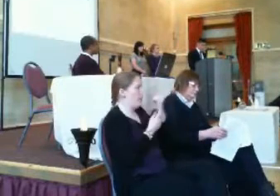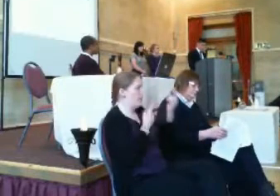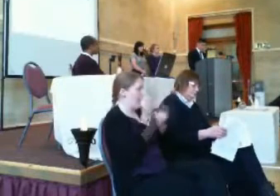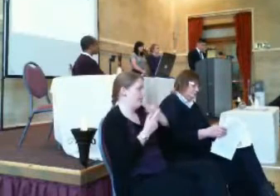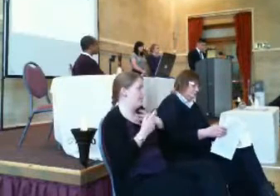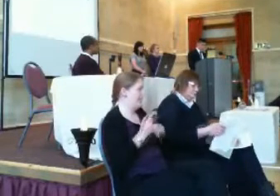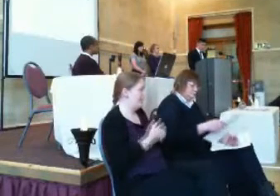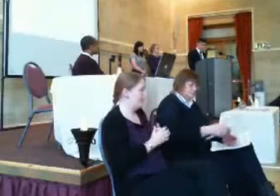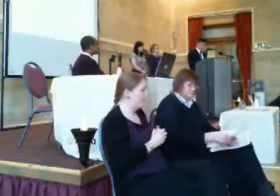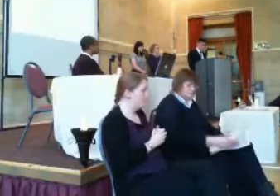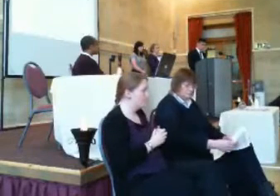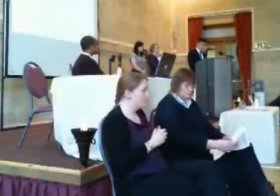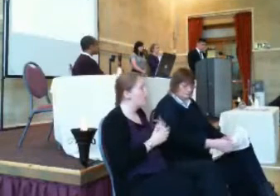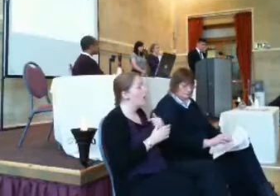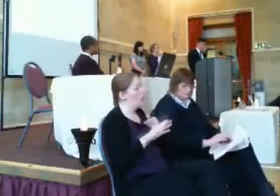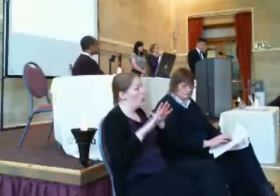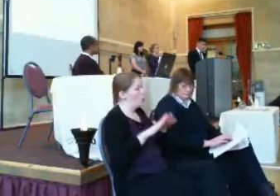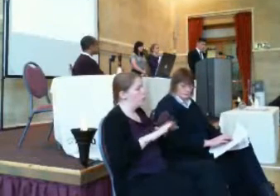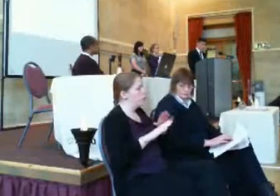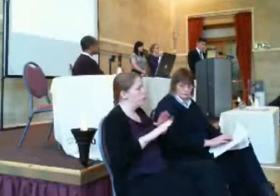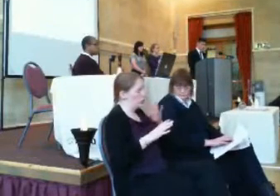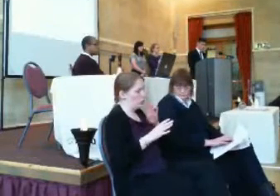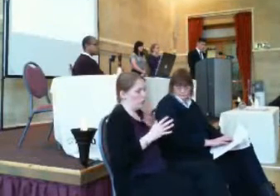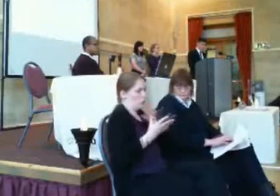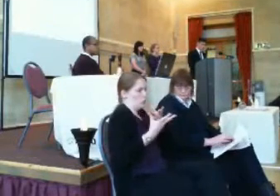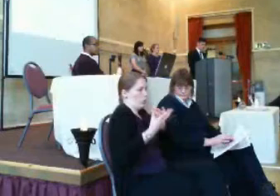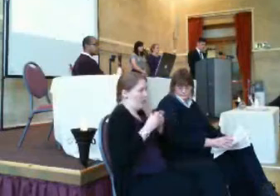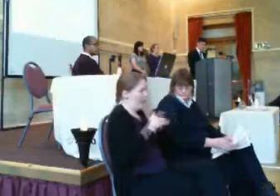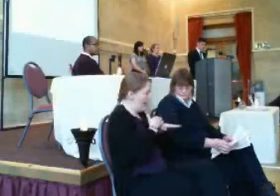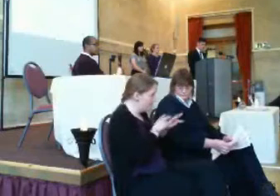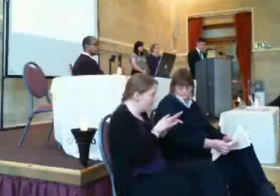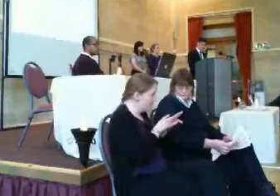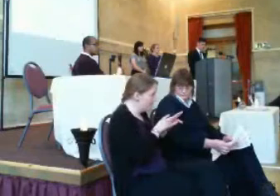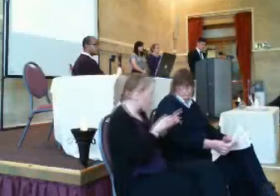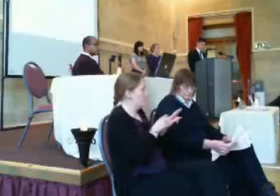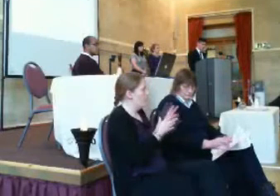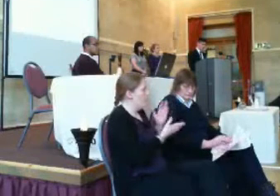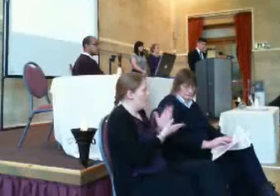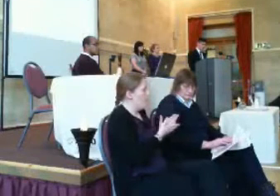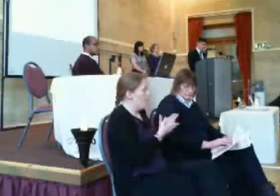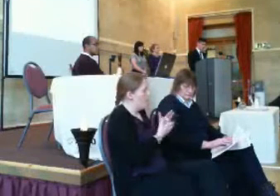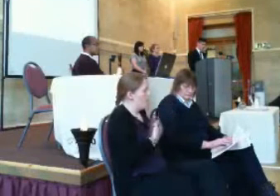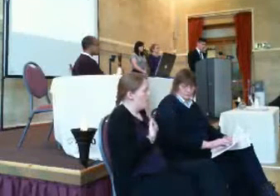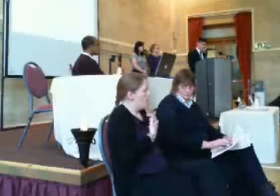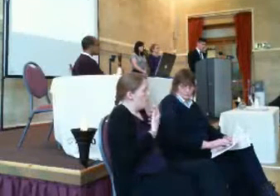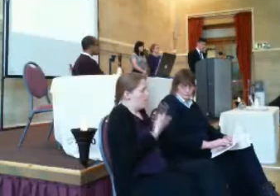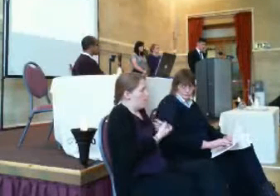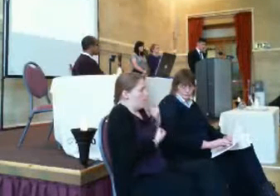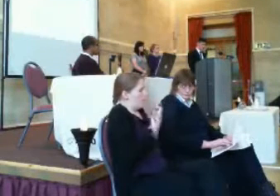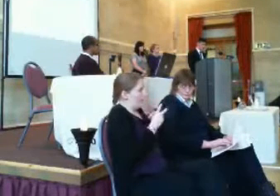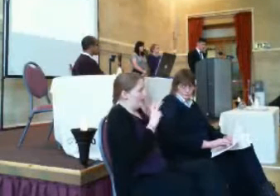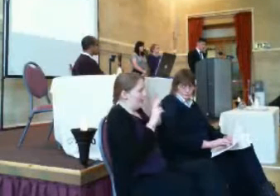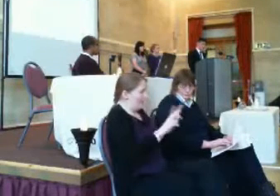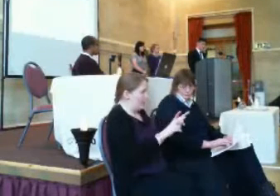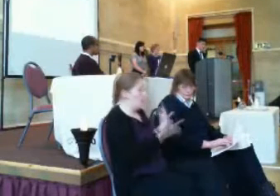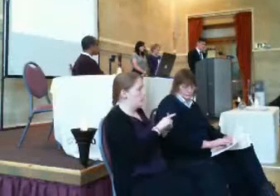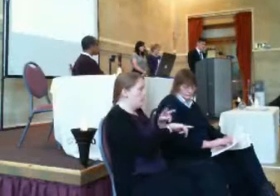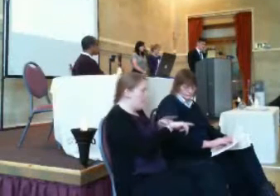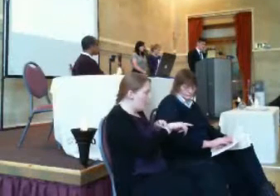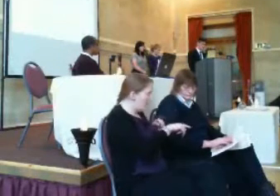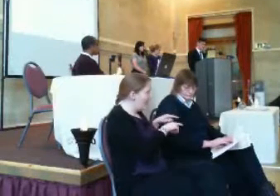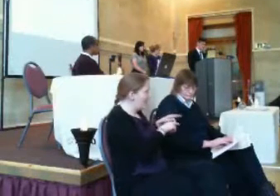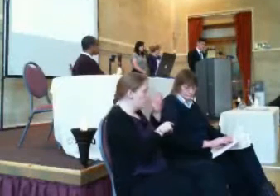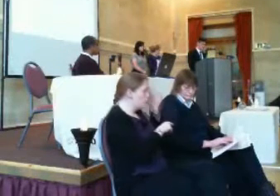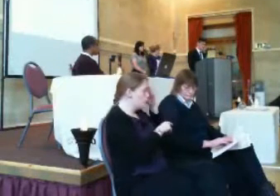I have never seen British soldiers so moved to cold fury as the men who opened the Belsen camp this week, and those of the police and the Royal Army Medical